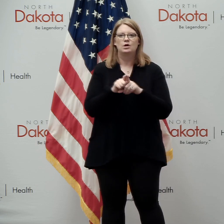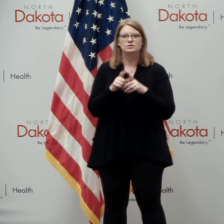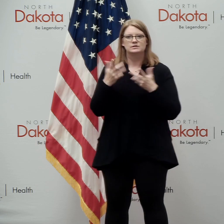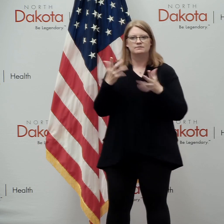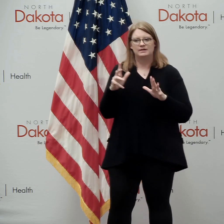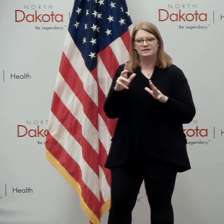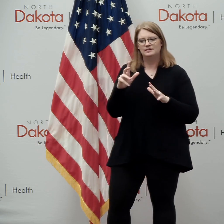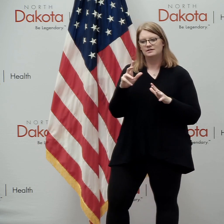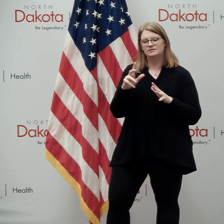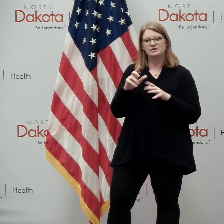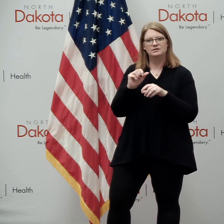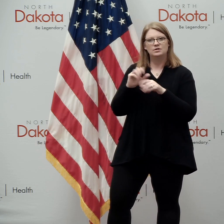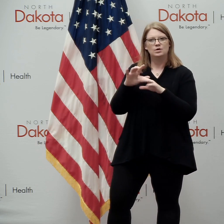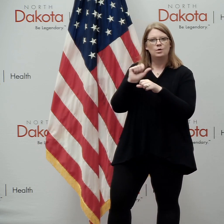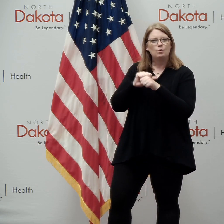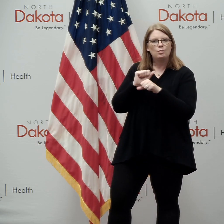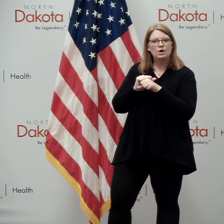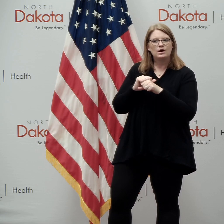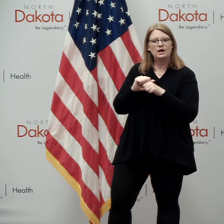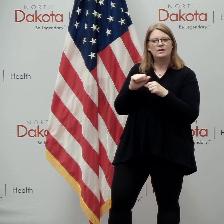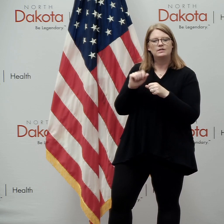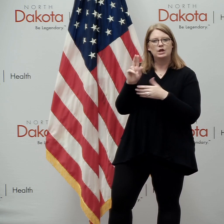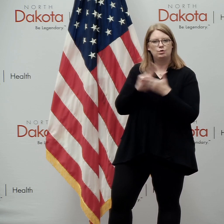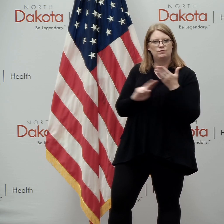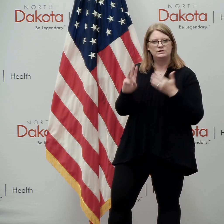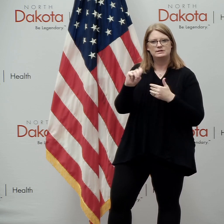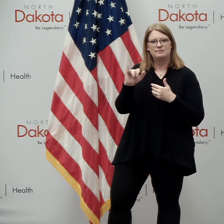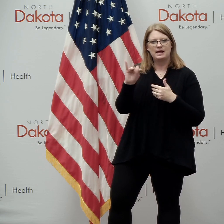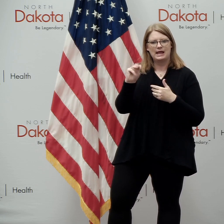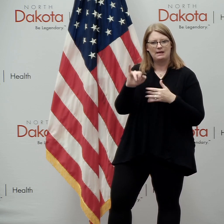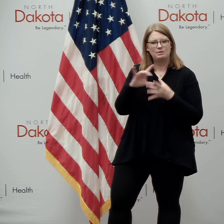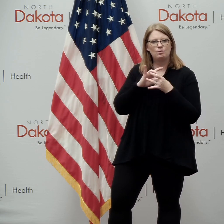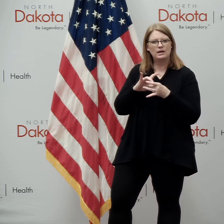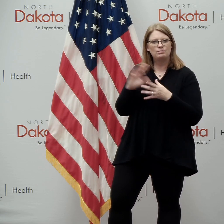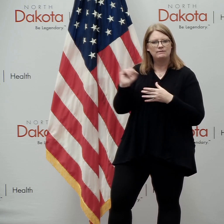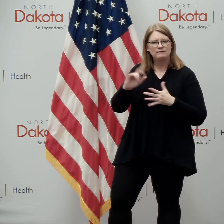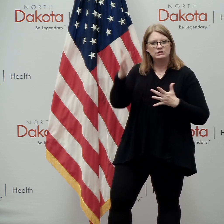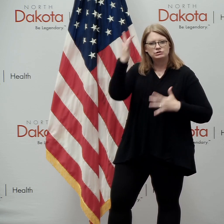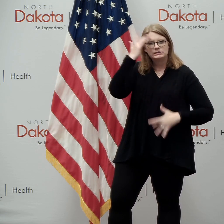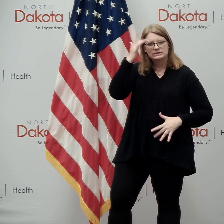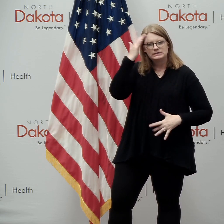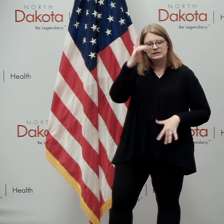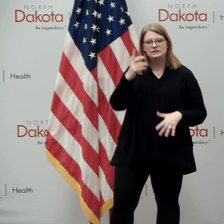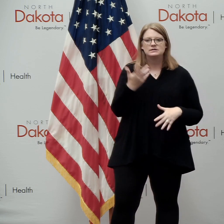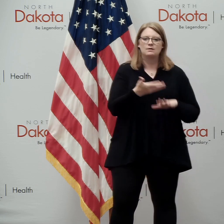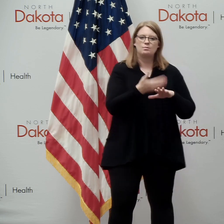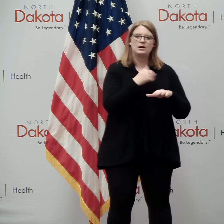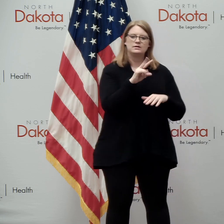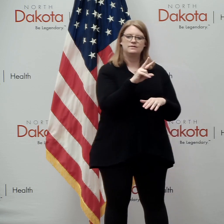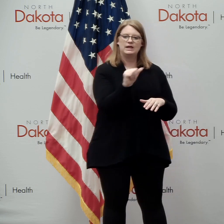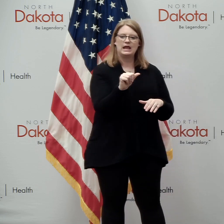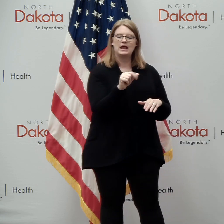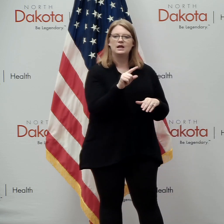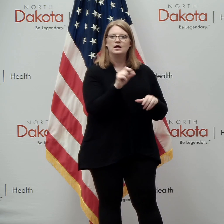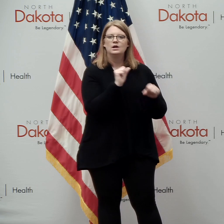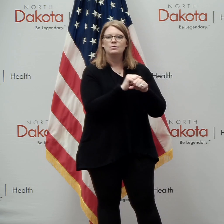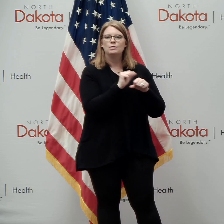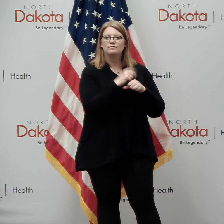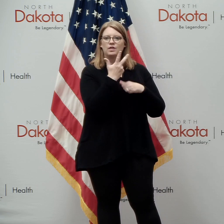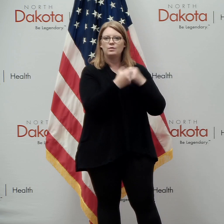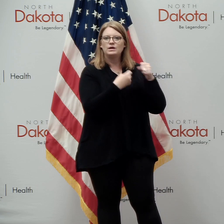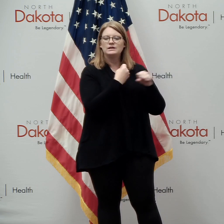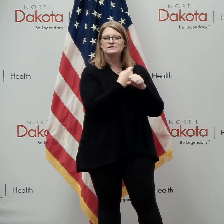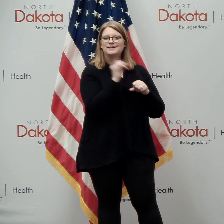in infectious disease at the University of Miami. And prior to the VA, he worked for 3 years